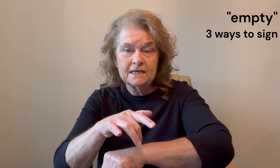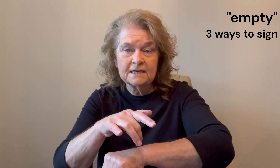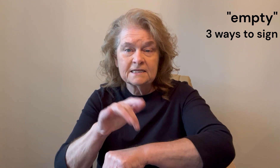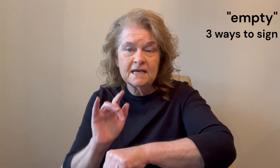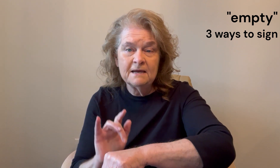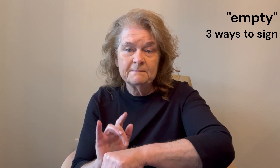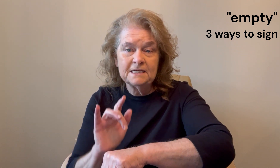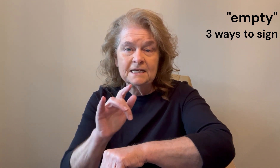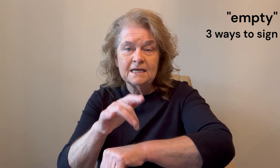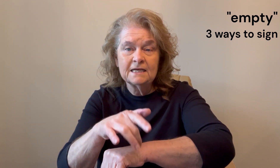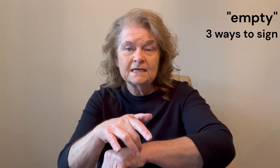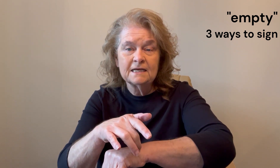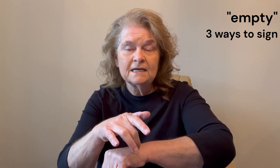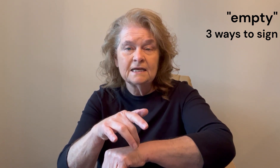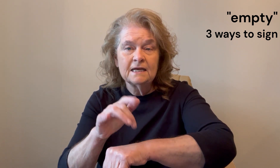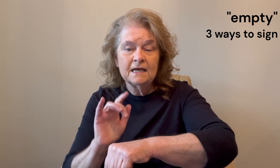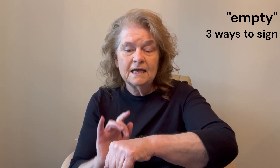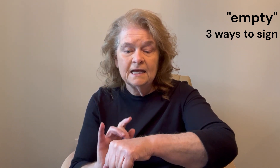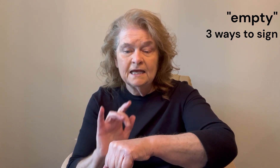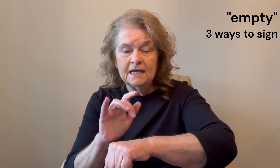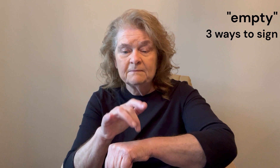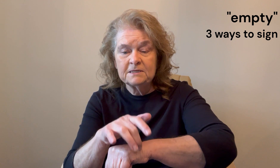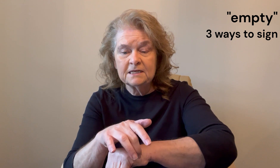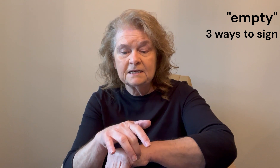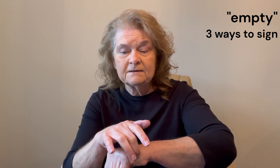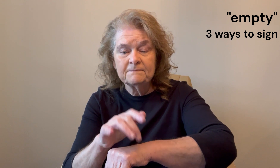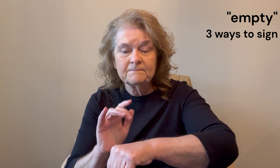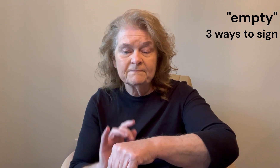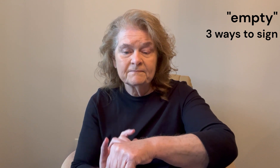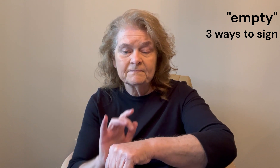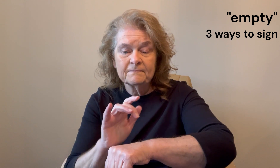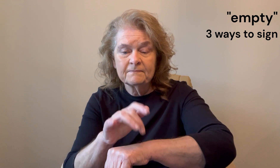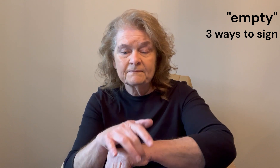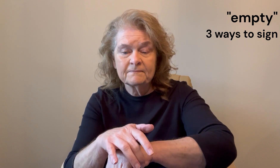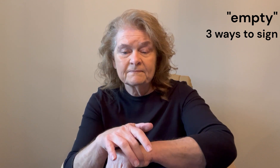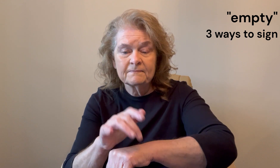this, empty, empty,